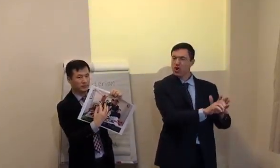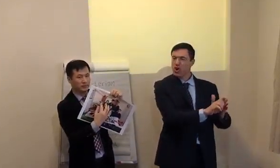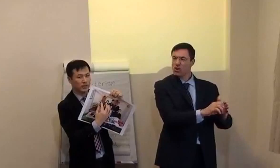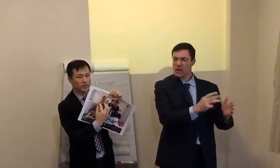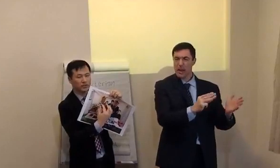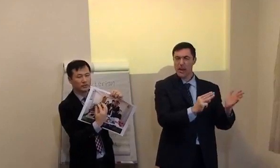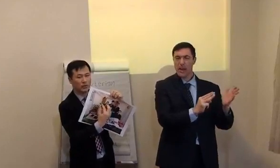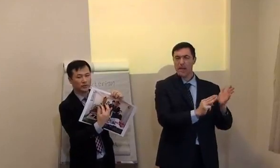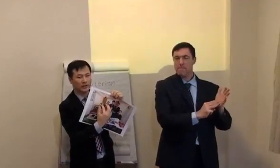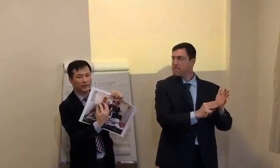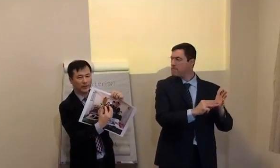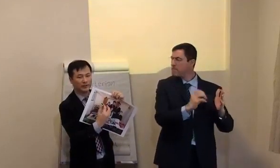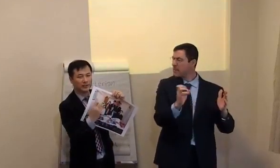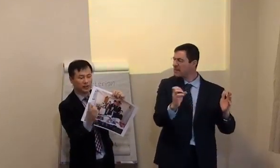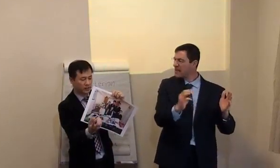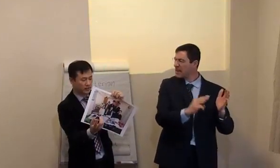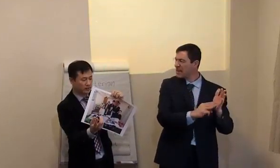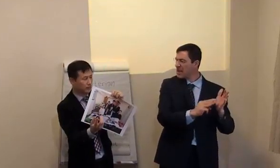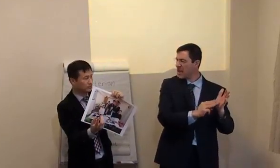They just lost their faith in the church.